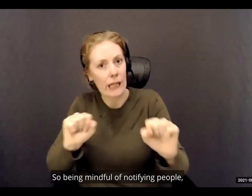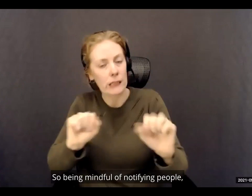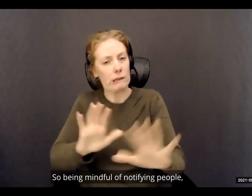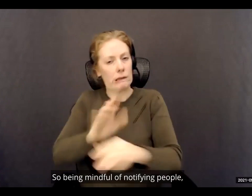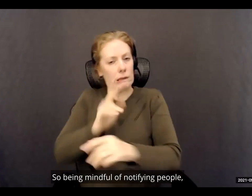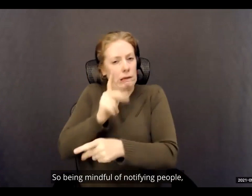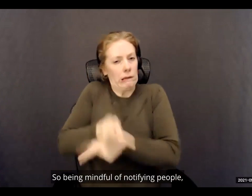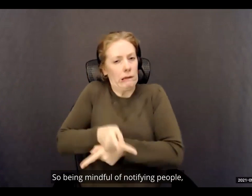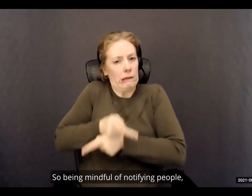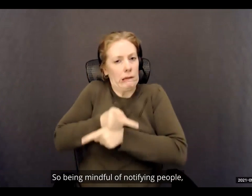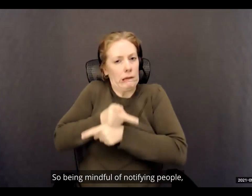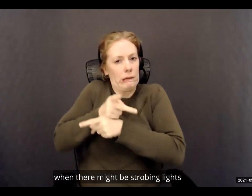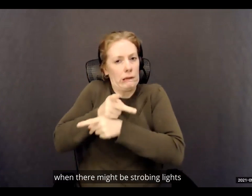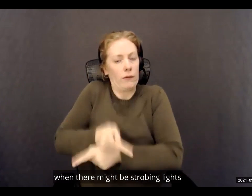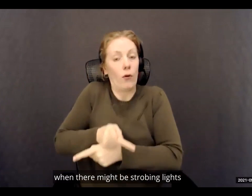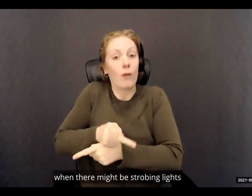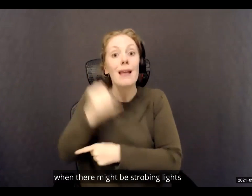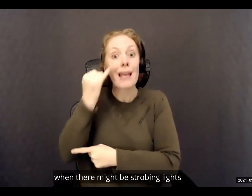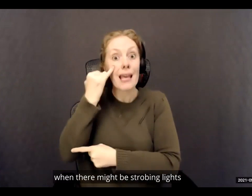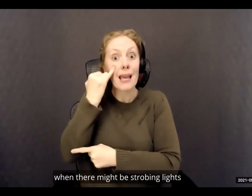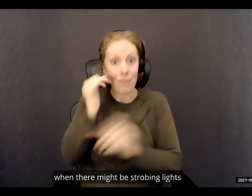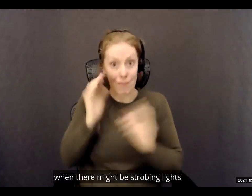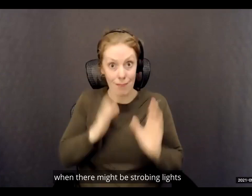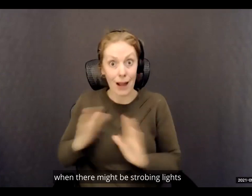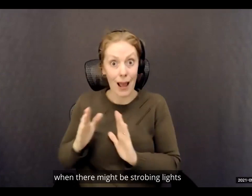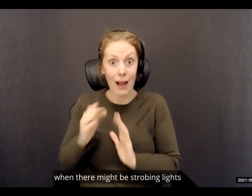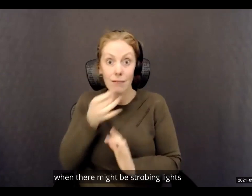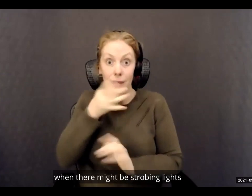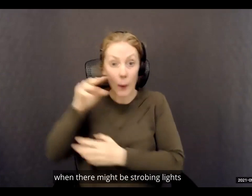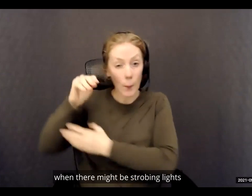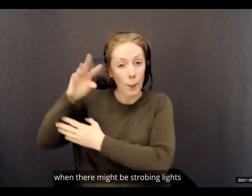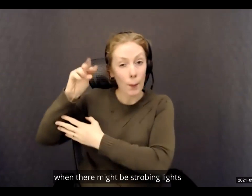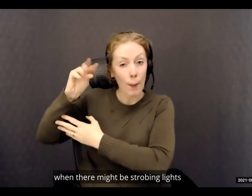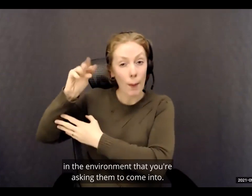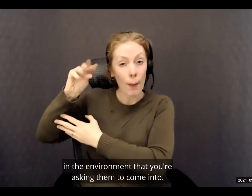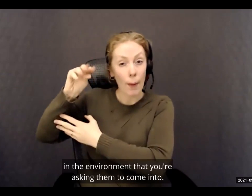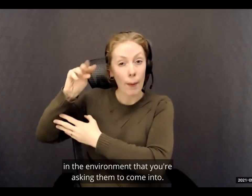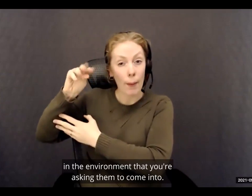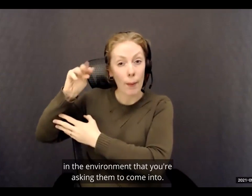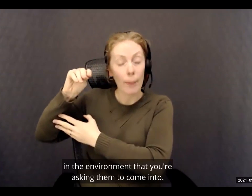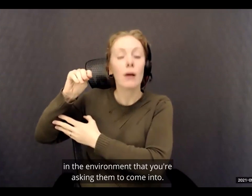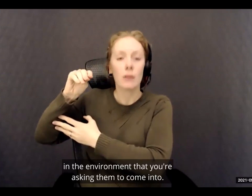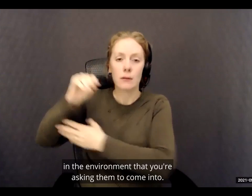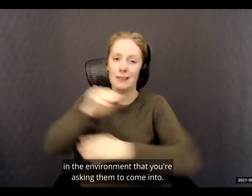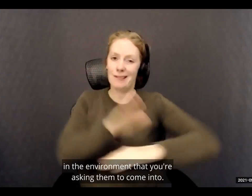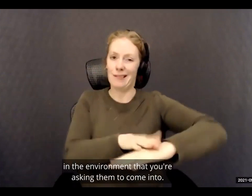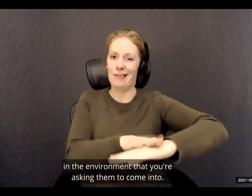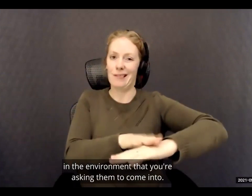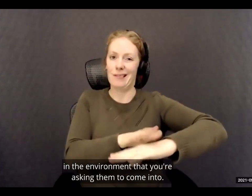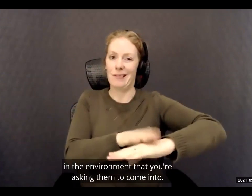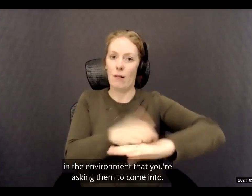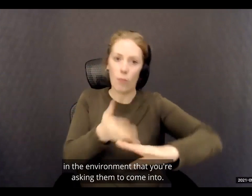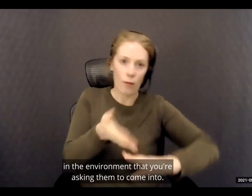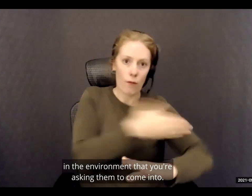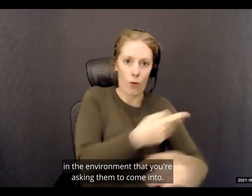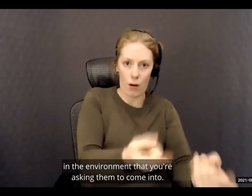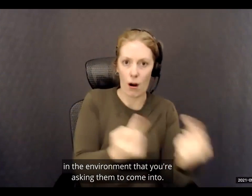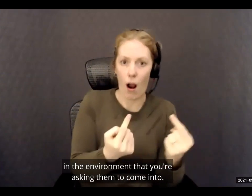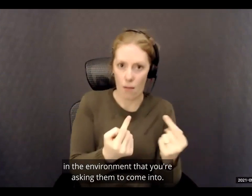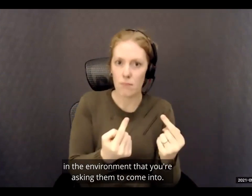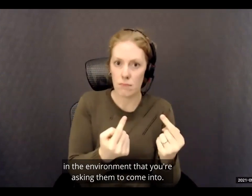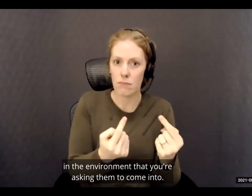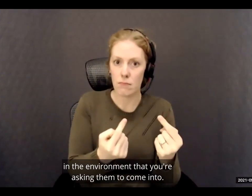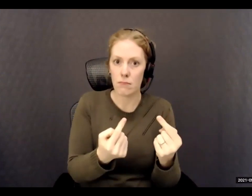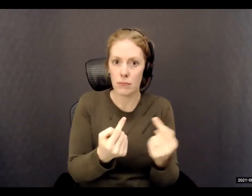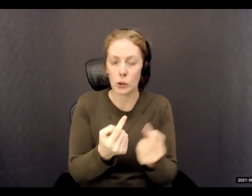of notifying people when there might be strobing lights in the environment that you're asking them to to